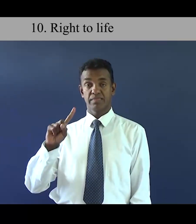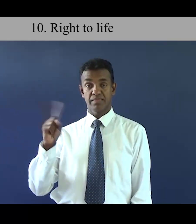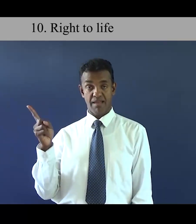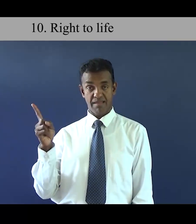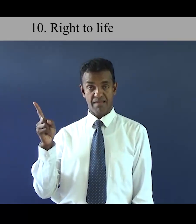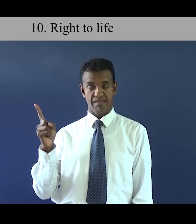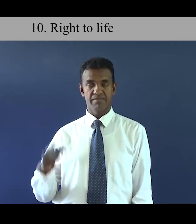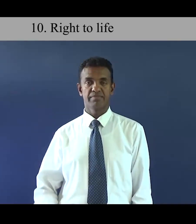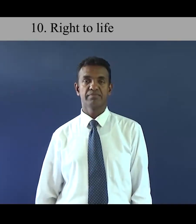Right to life.